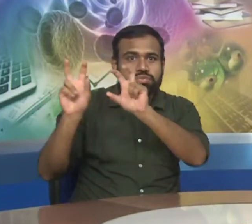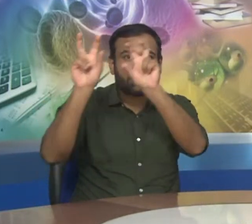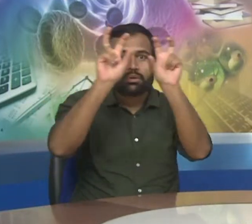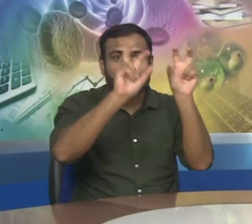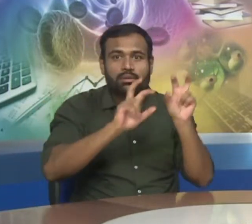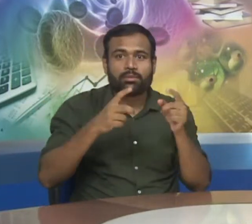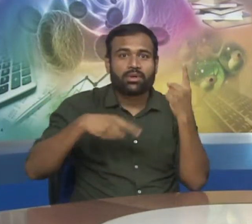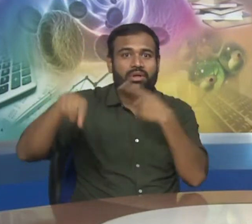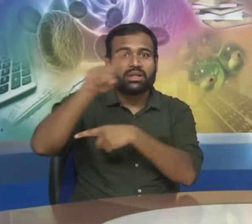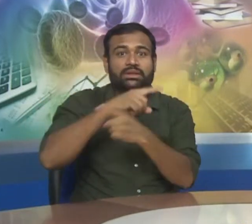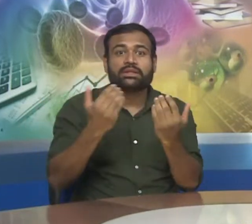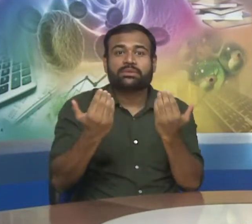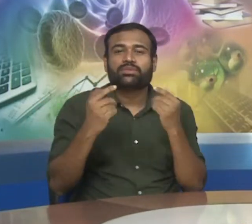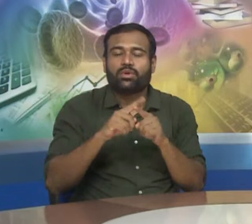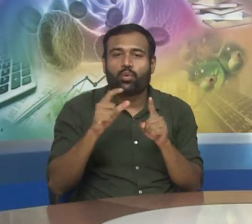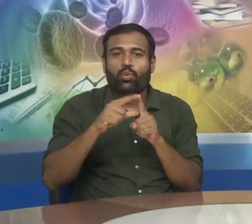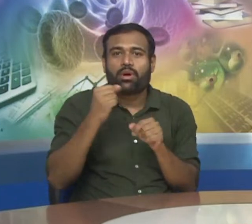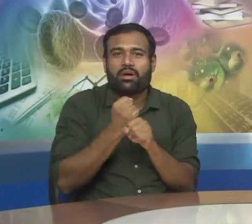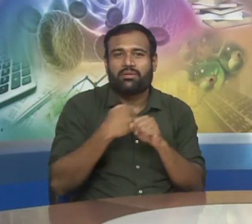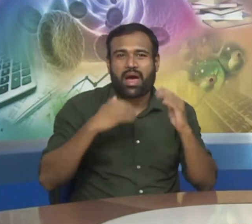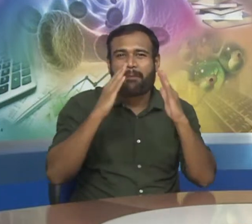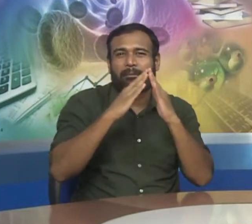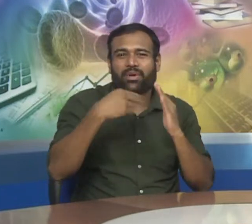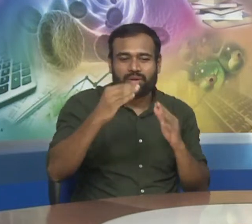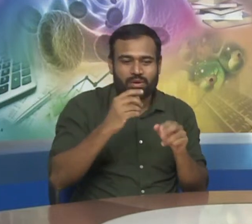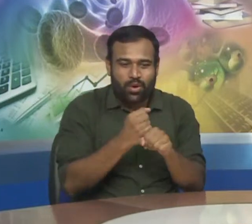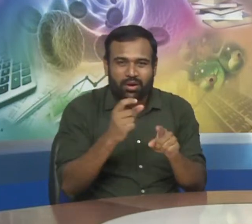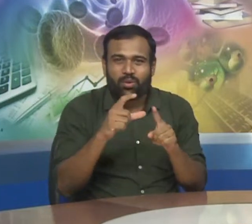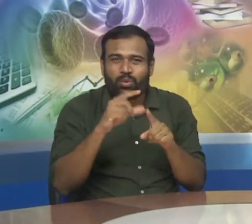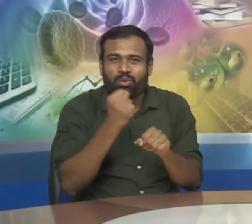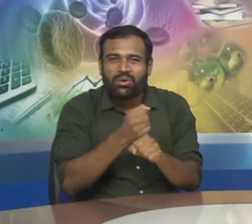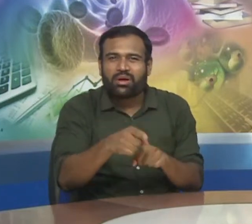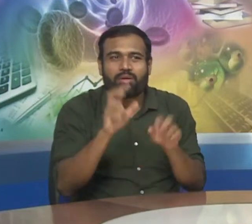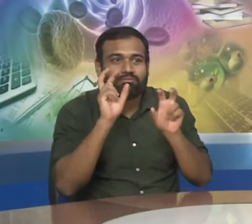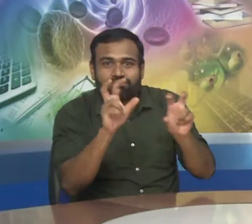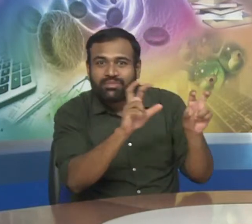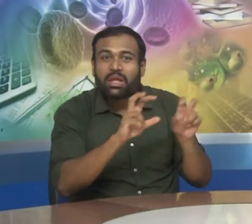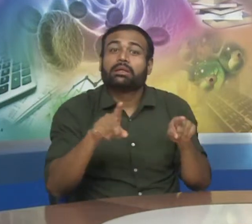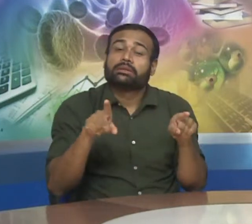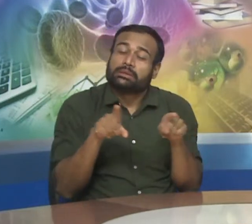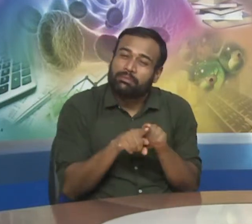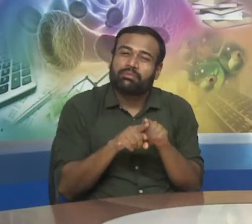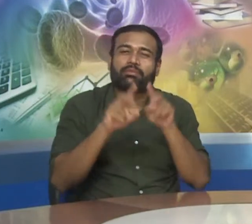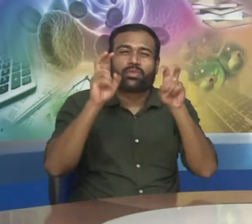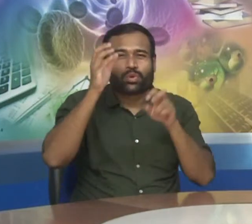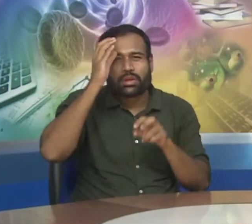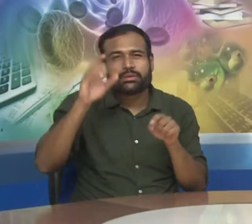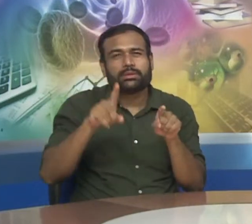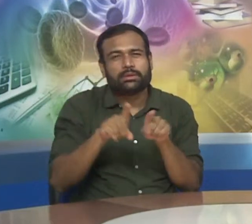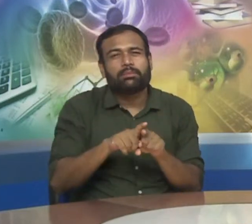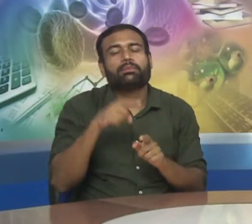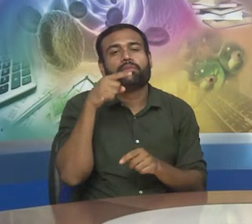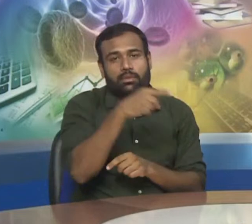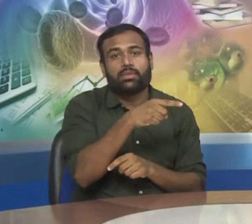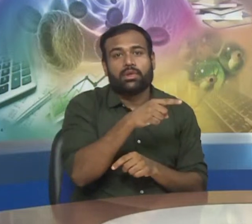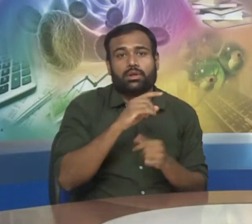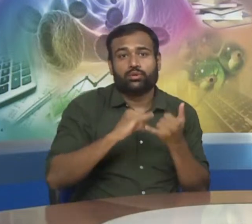guardian of the Constitution. It is also called a champion of liberties and